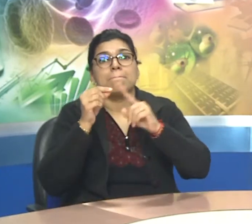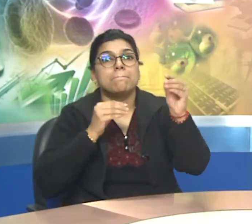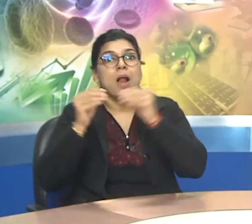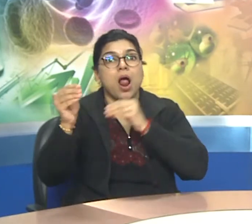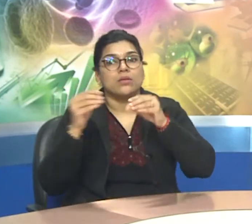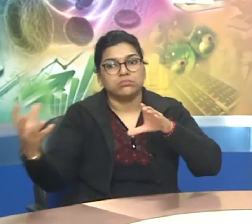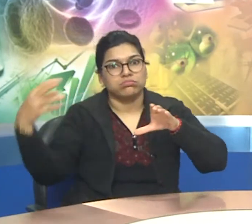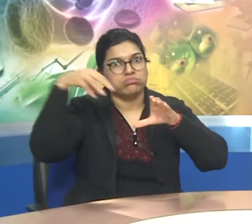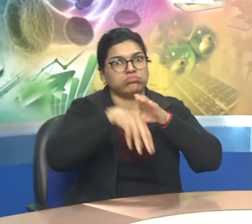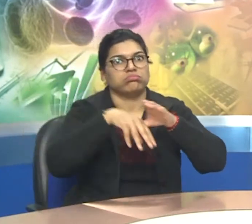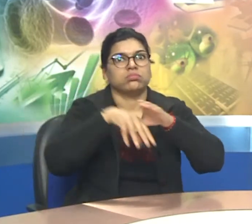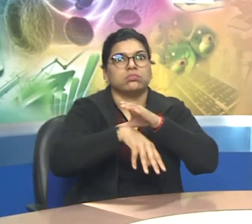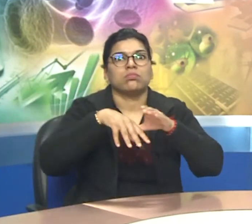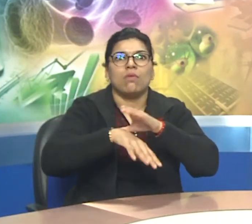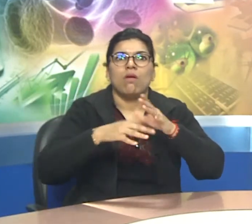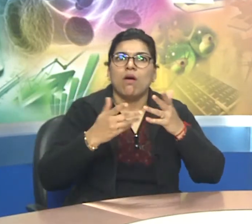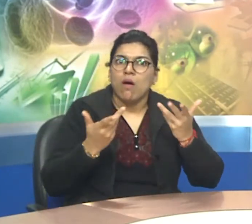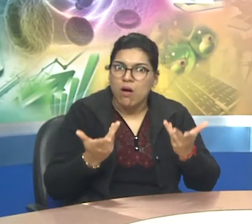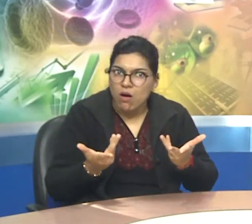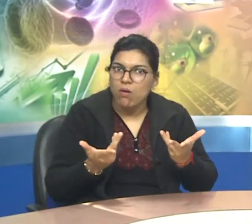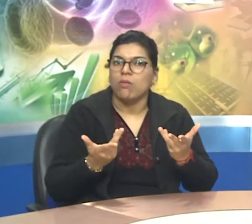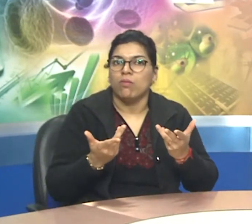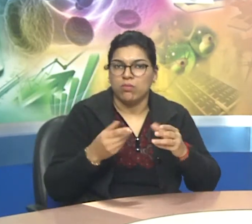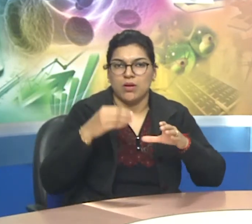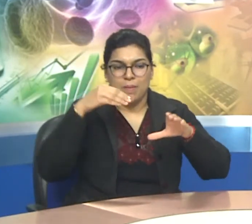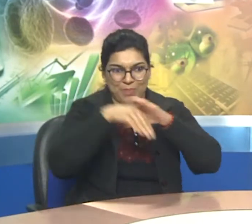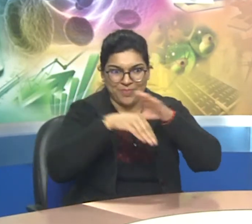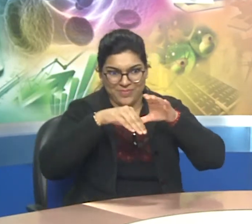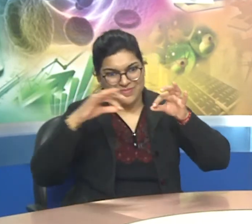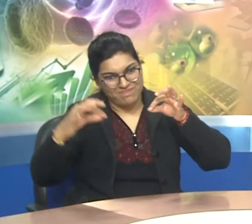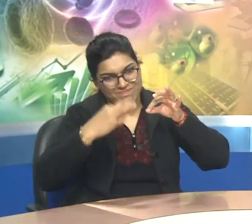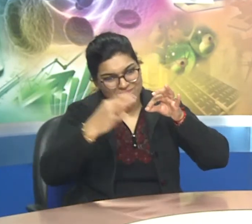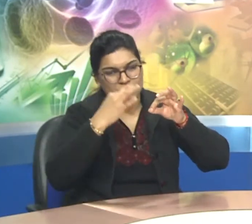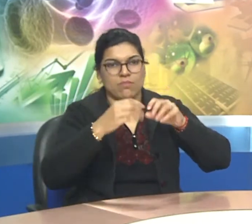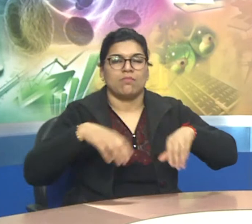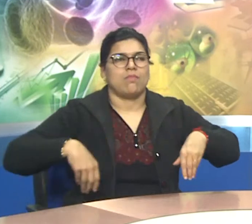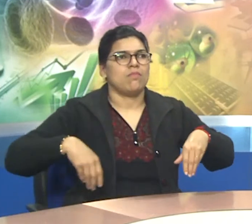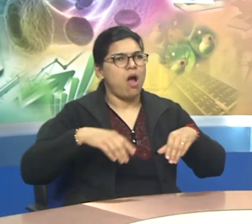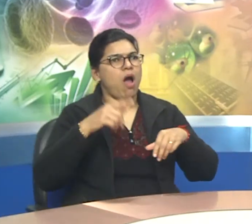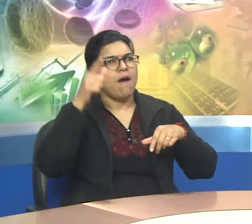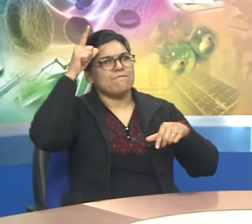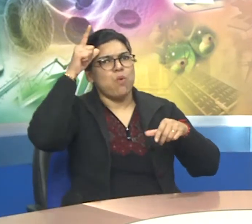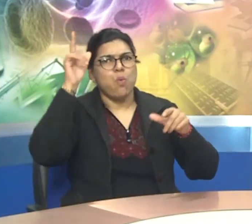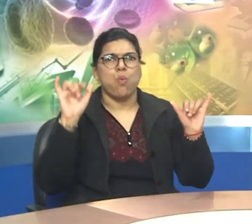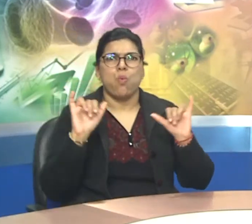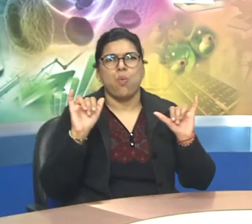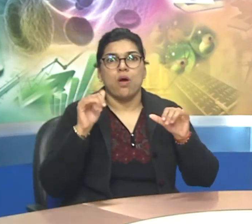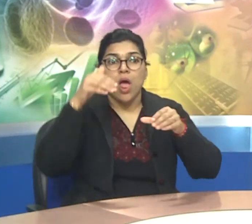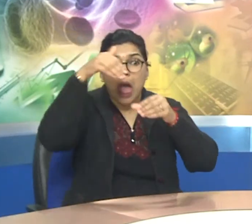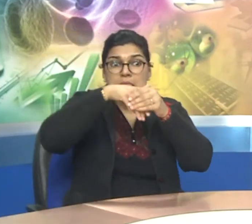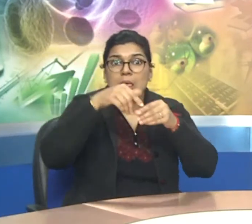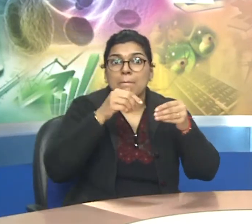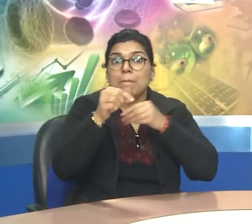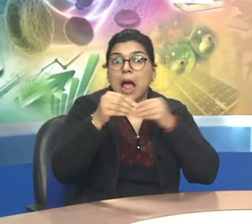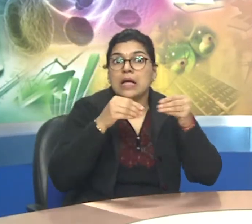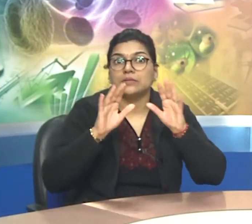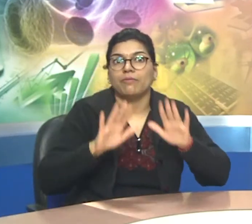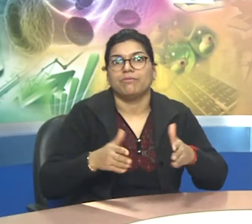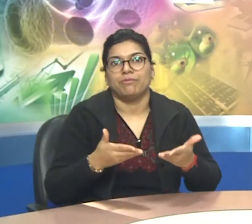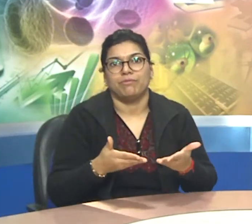Just like we put cotton in the cushions or pillows, similarly, there are some